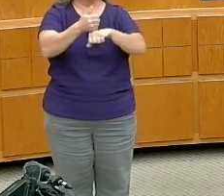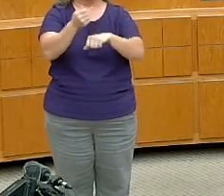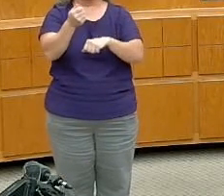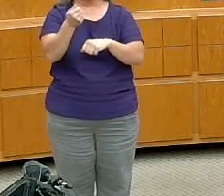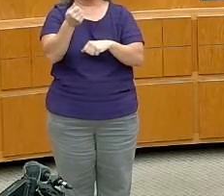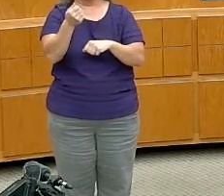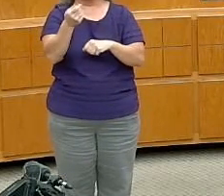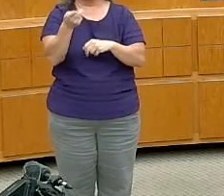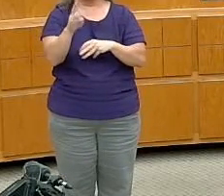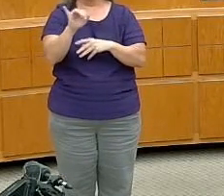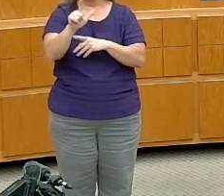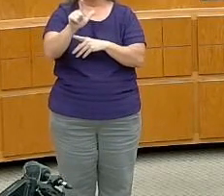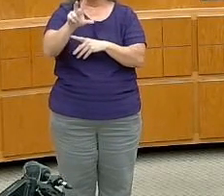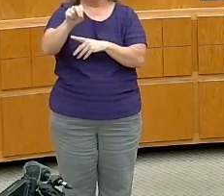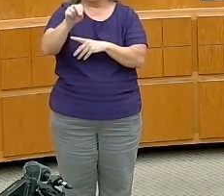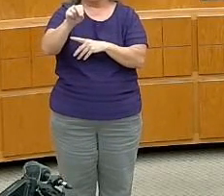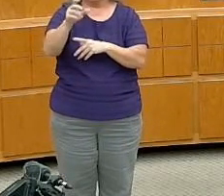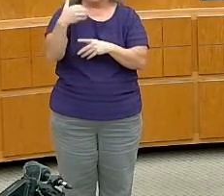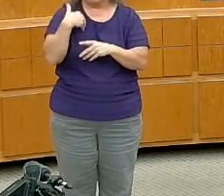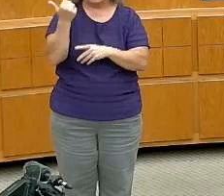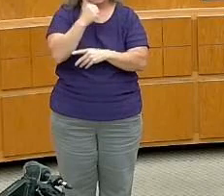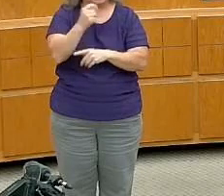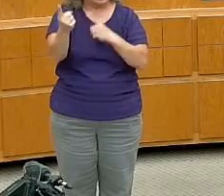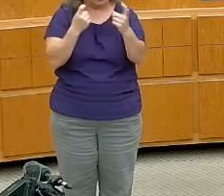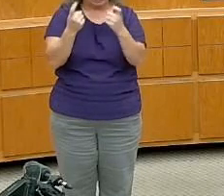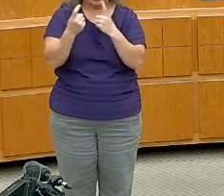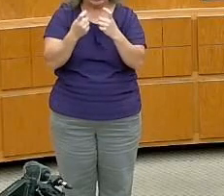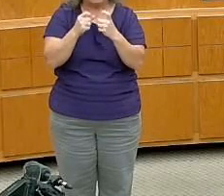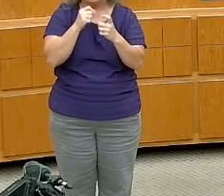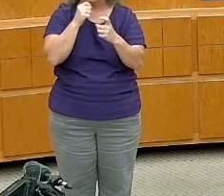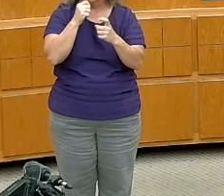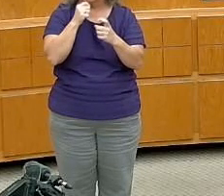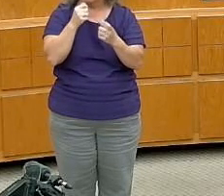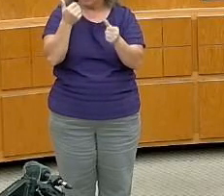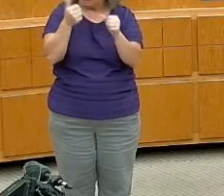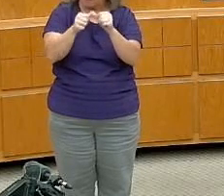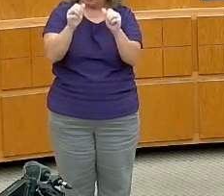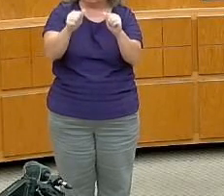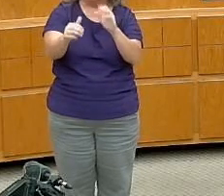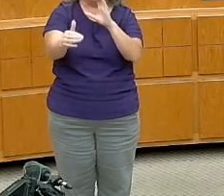you have any questions regarding those orders, don't forget that you can email us at